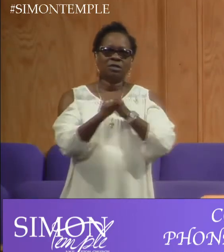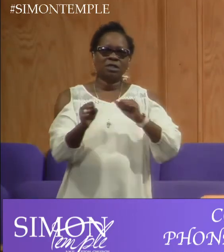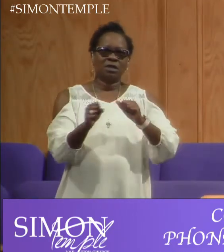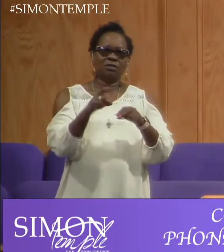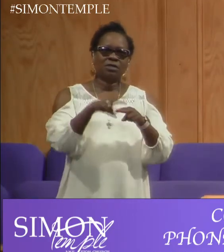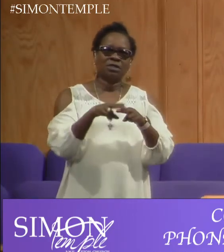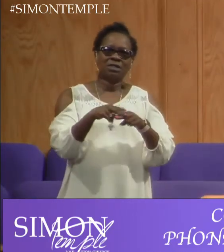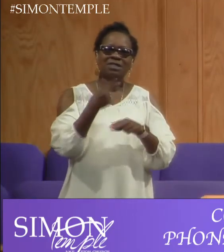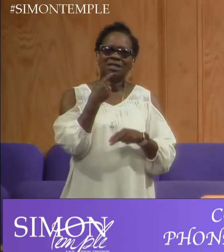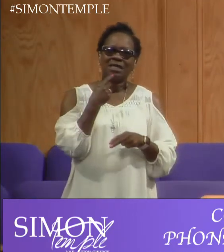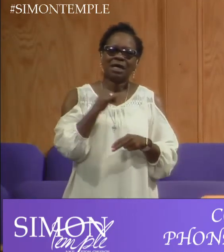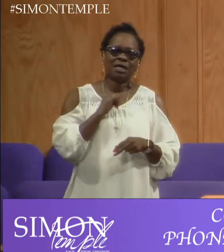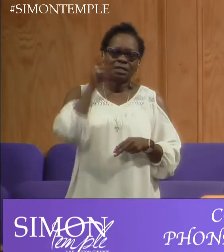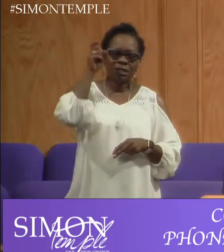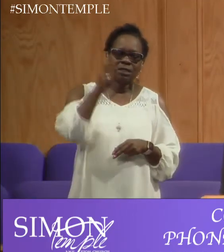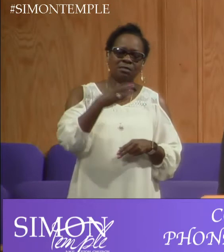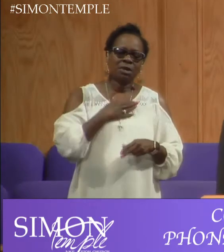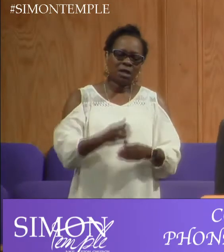my life right.